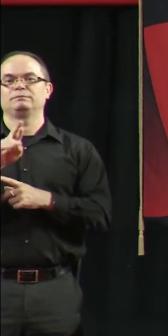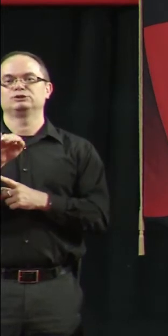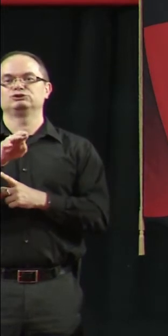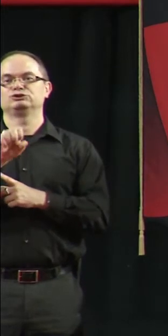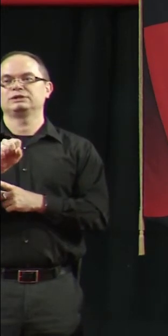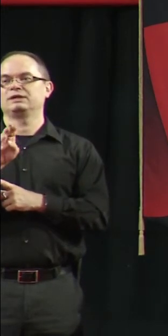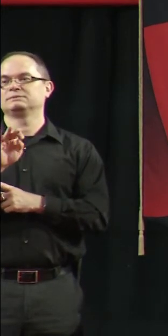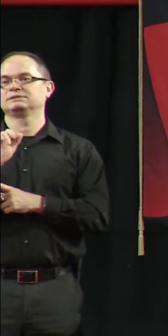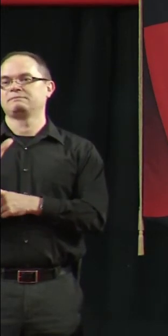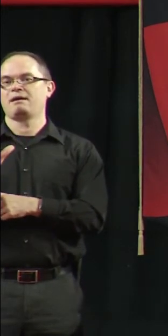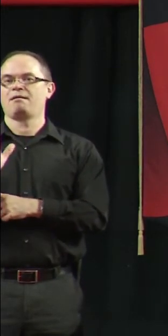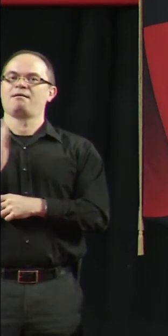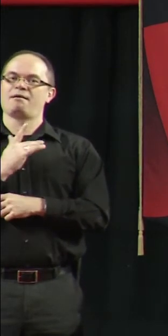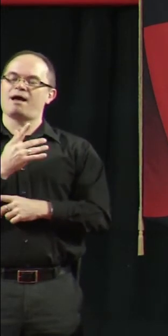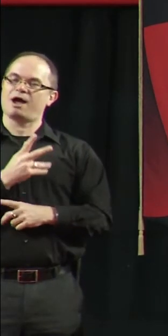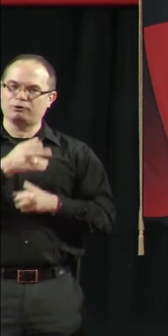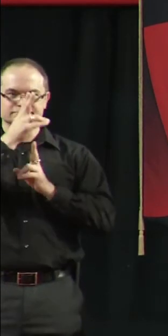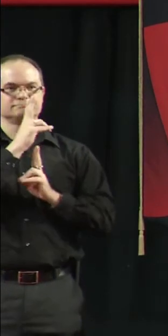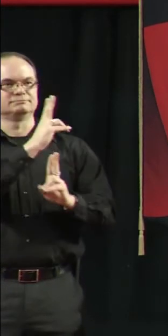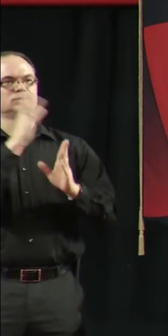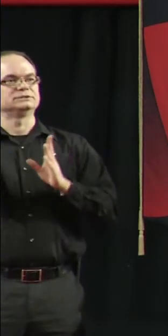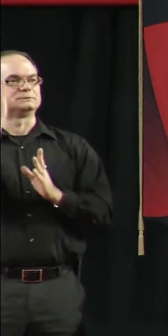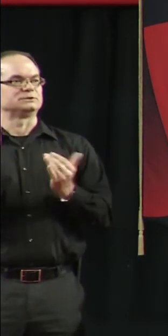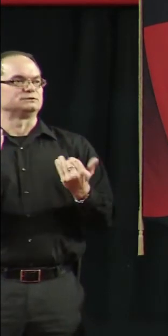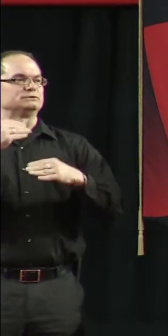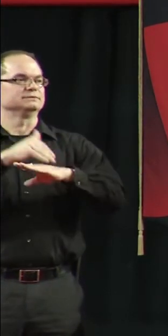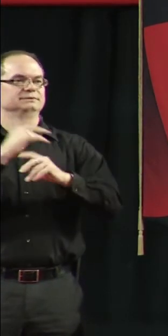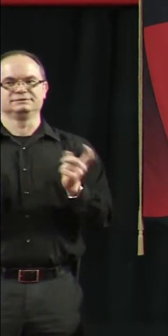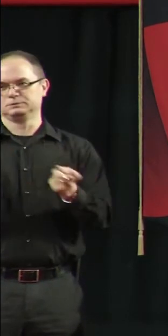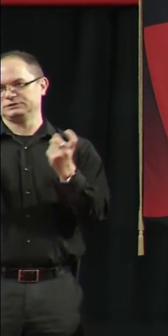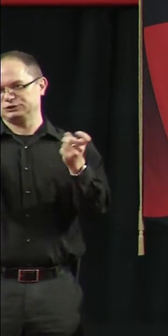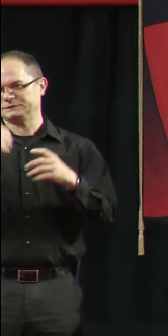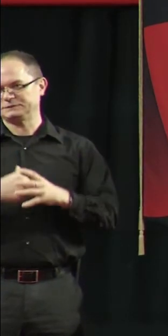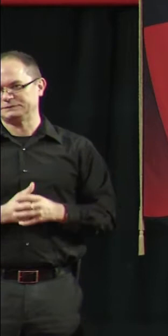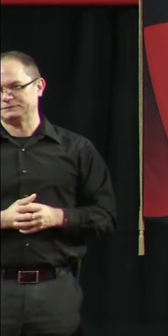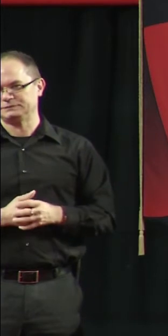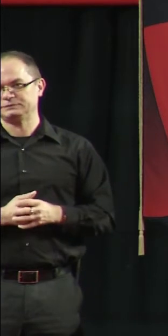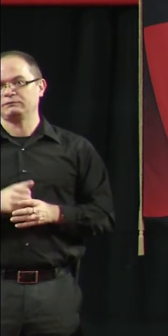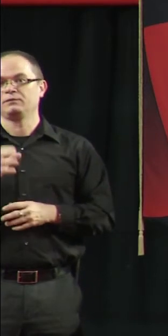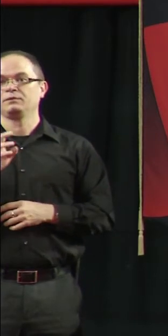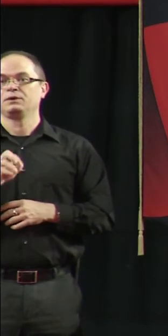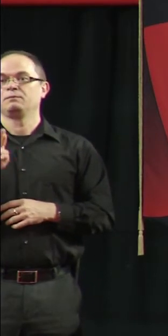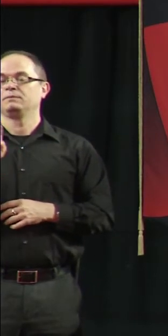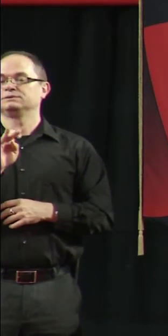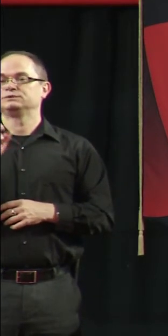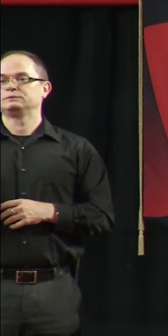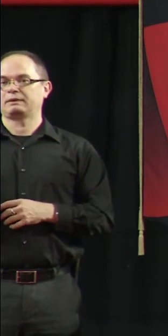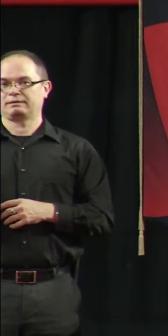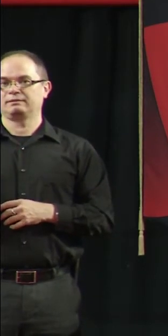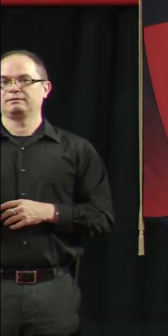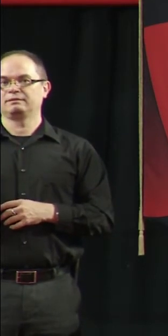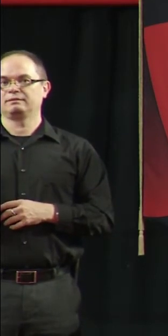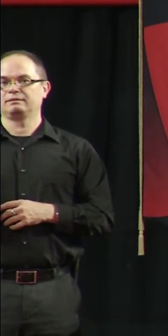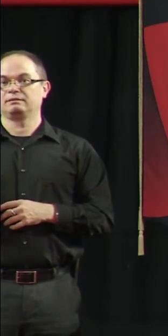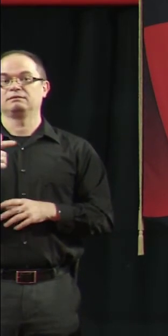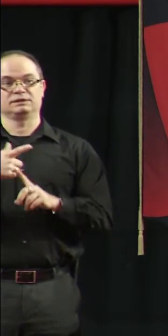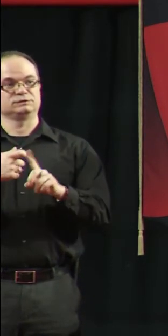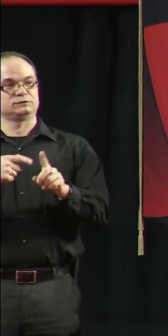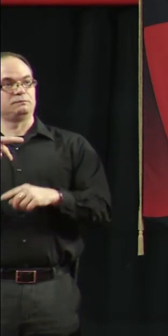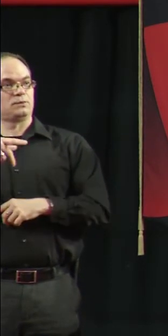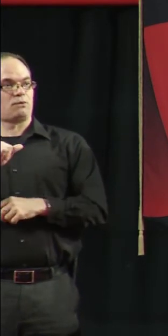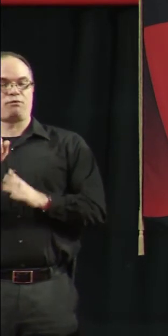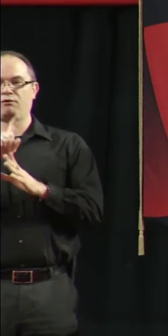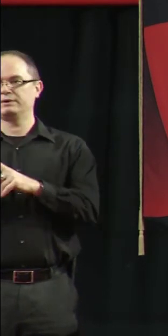James Bell, our distinguished commencement speaker for tonight's celebration. Mr. Bell is a native of Port